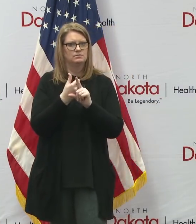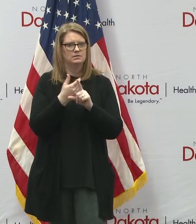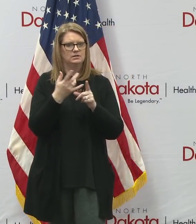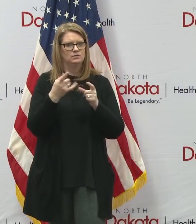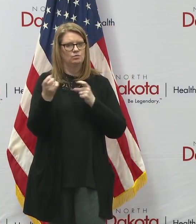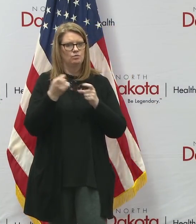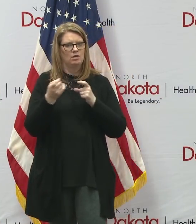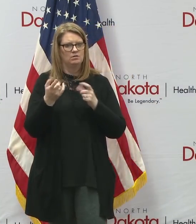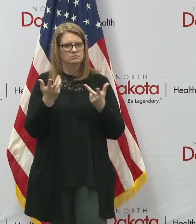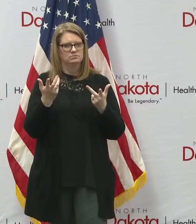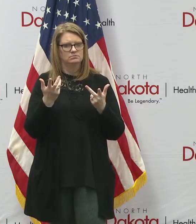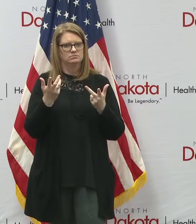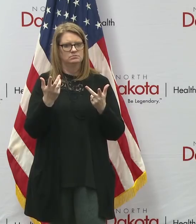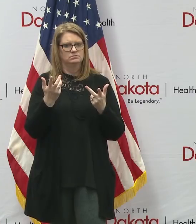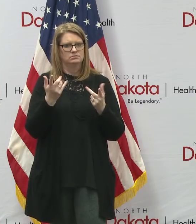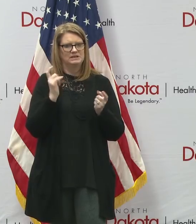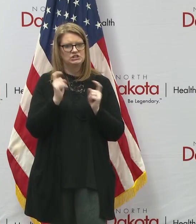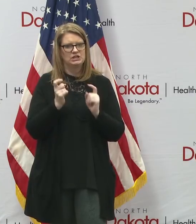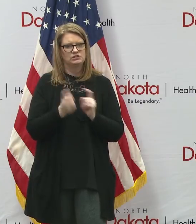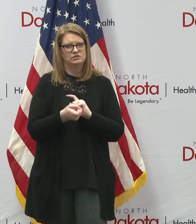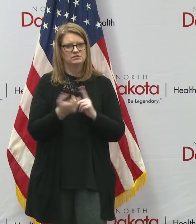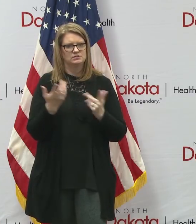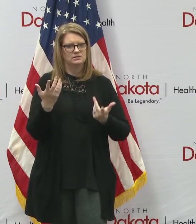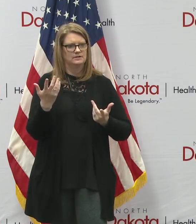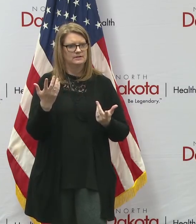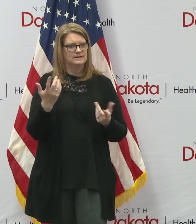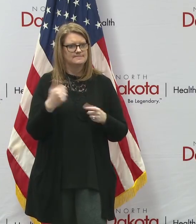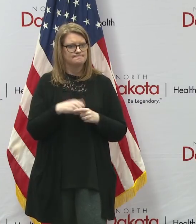through, I mean, if it's changes to